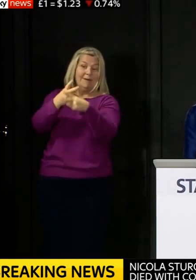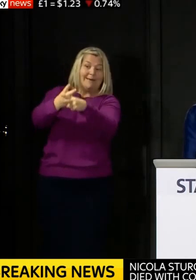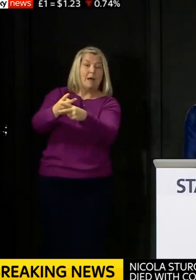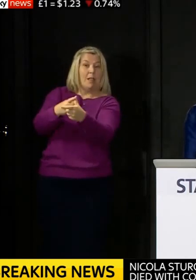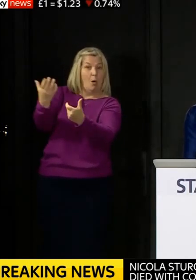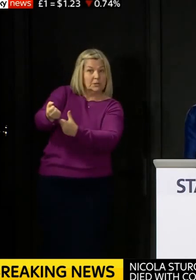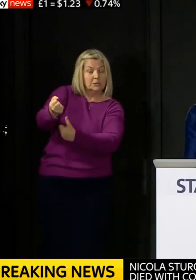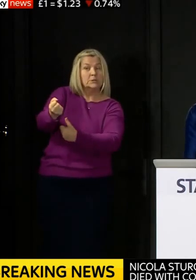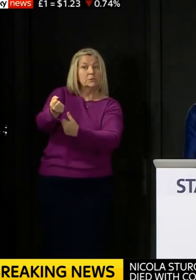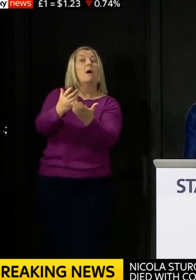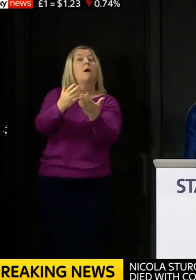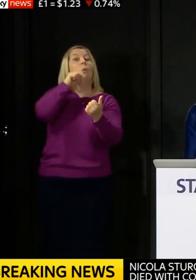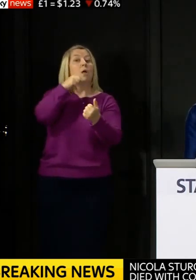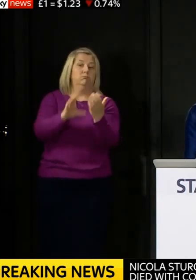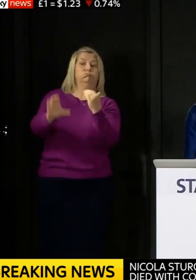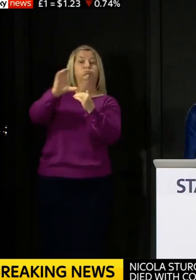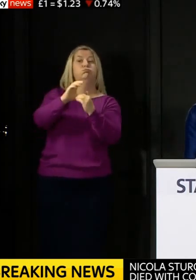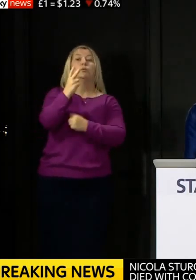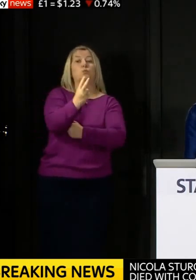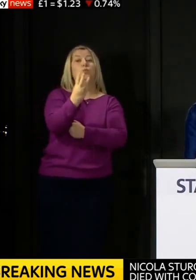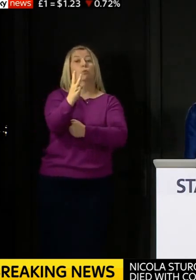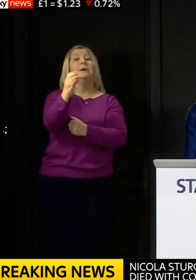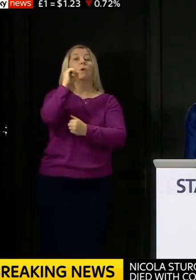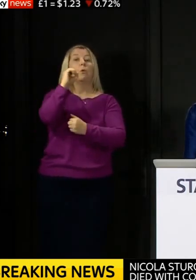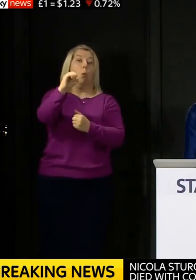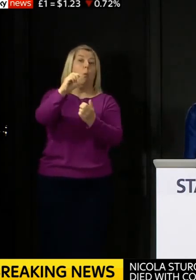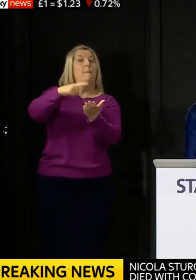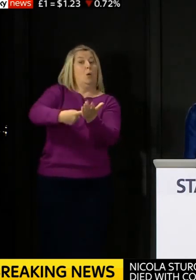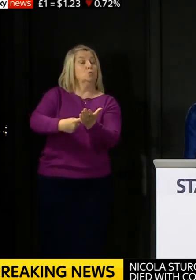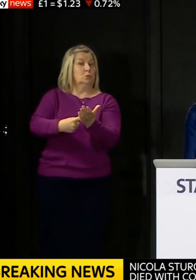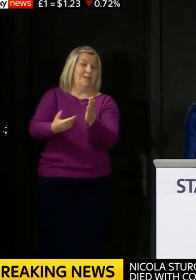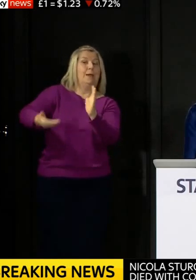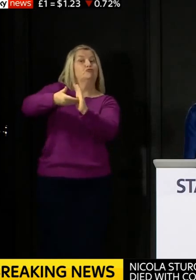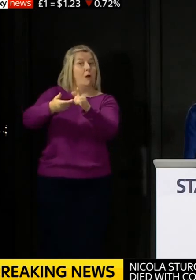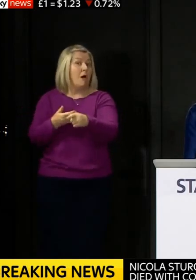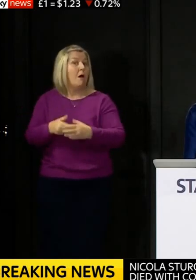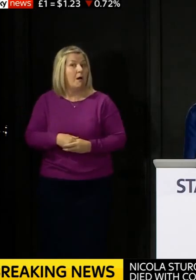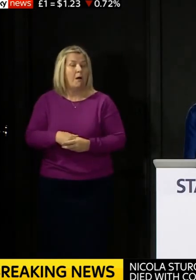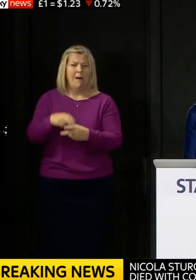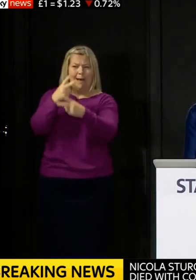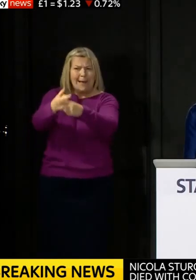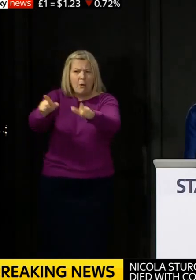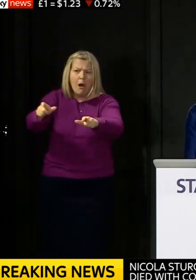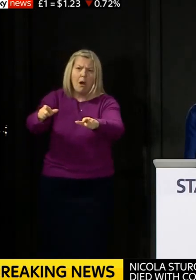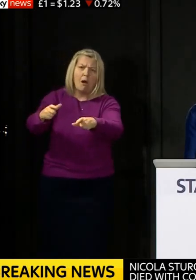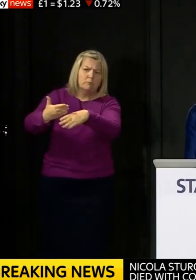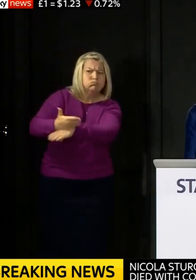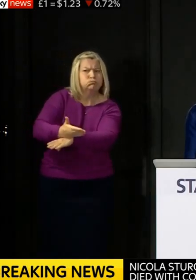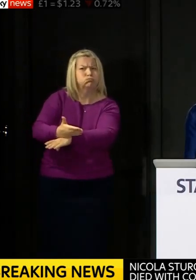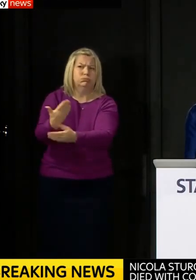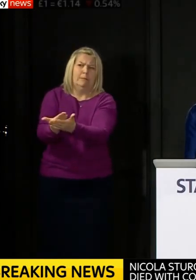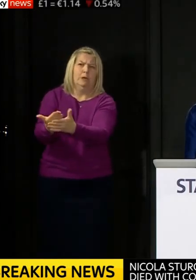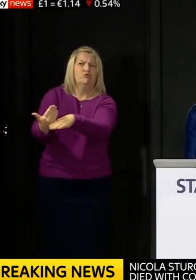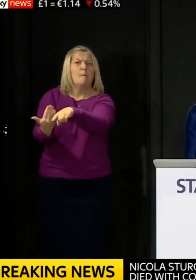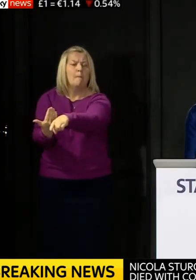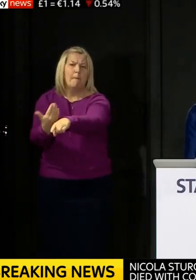next month to support them through this difficult period. Being a carer is incredibly demanding at the best of